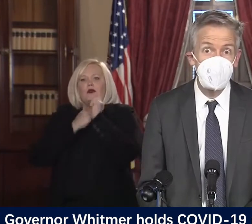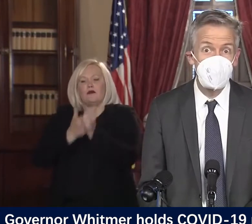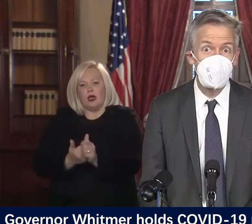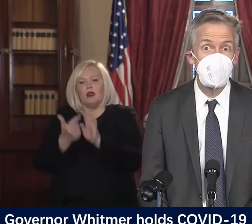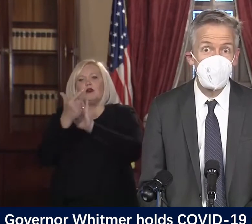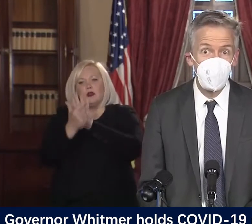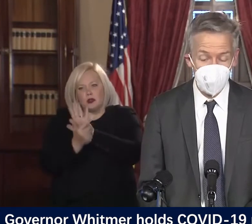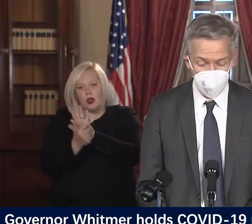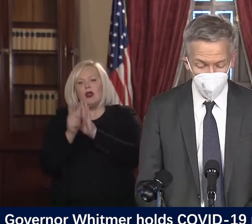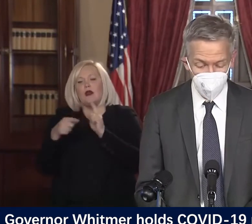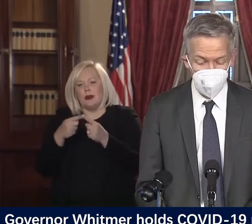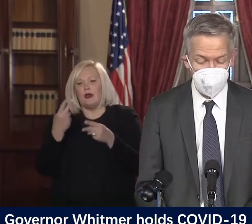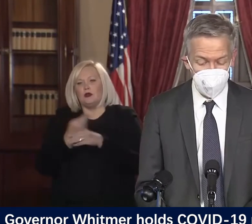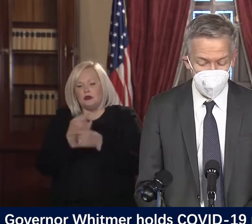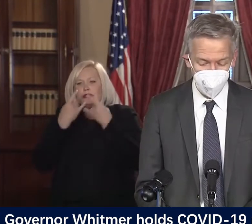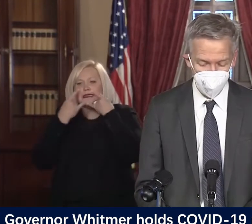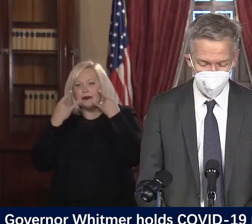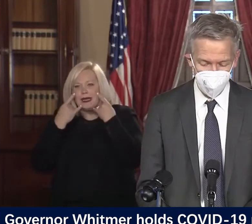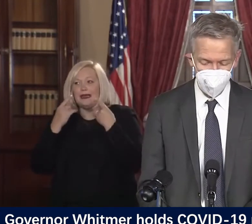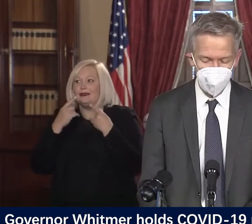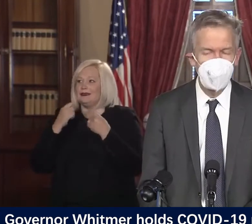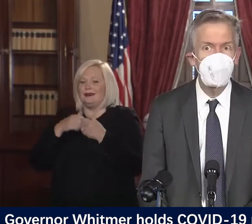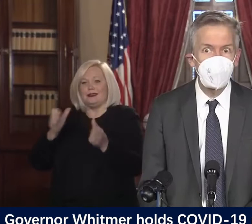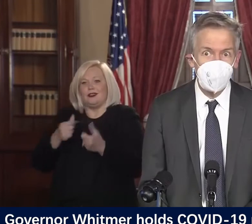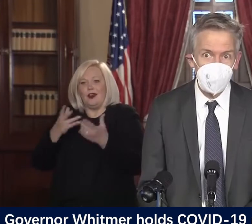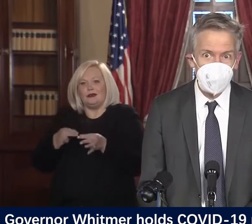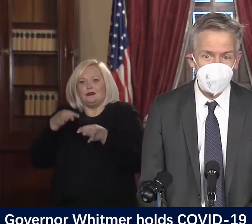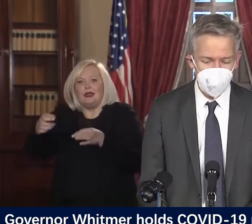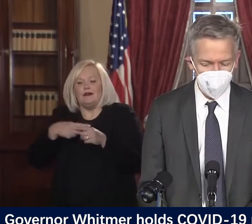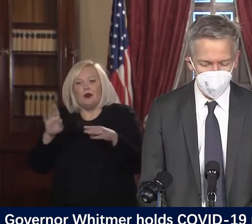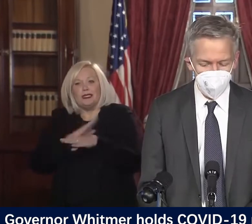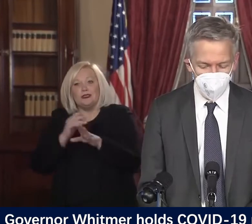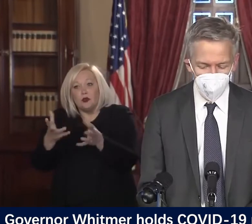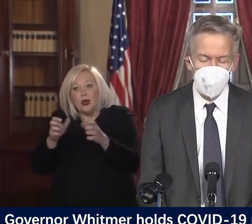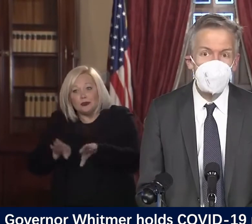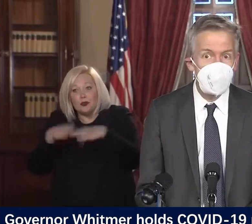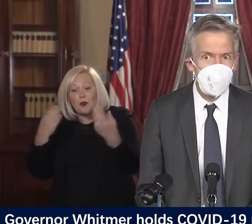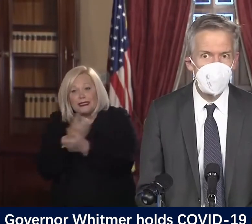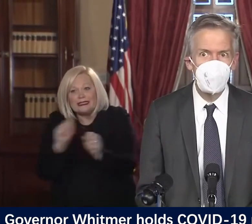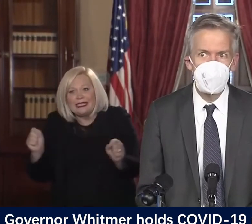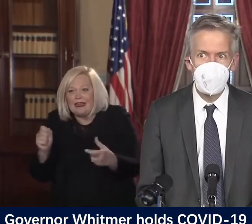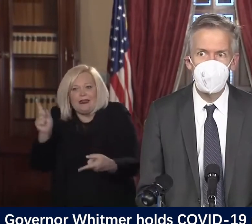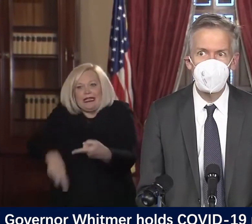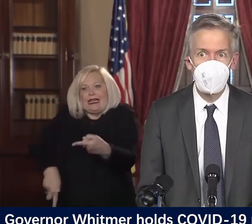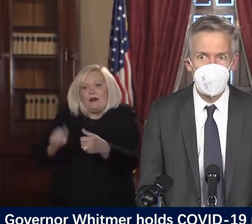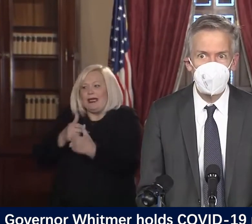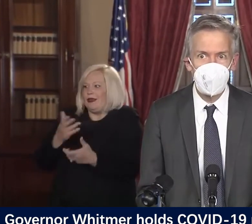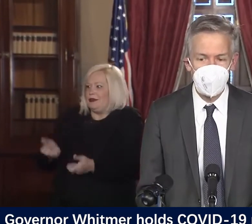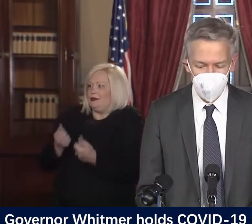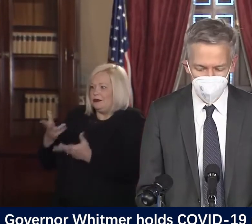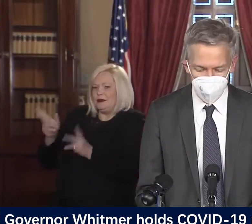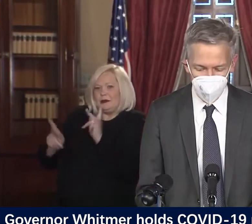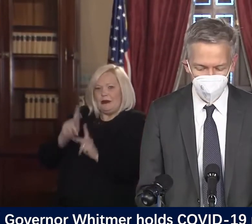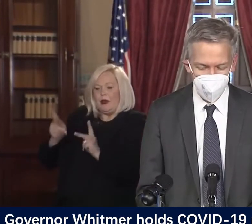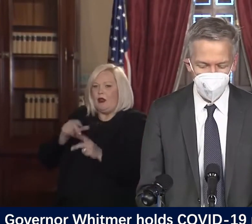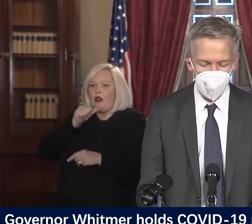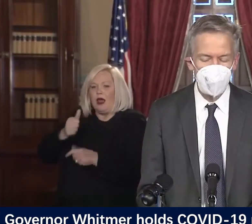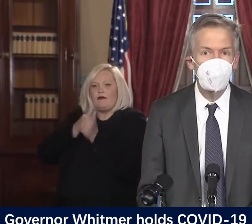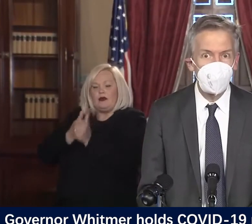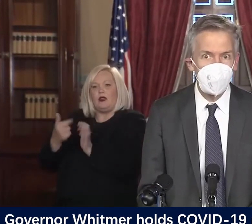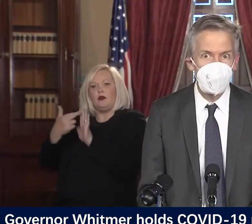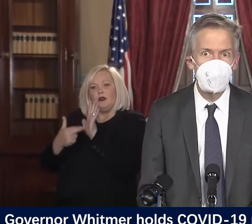the businesses that want to open safely. Please, if you are inside with someone from outside your